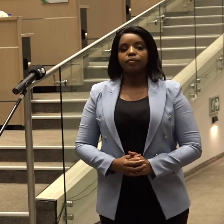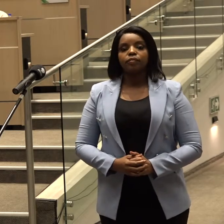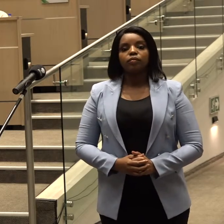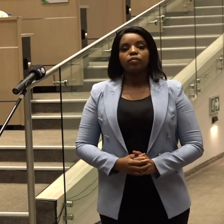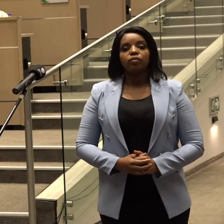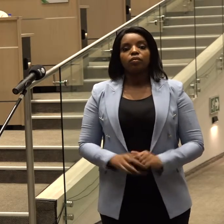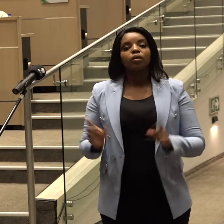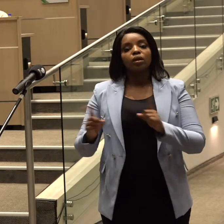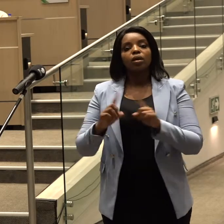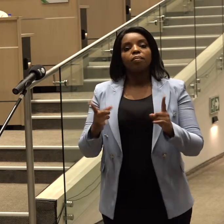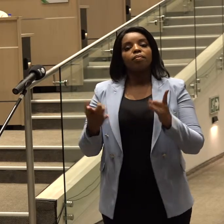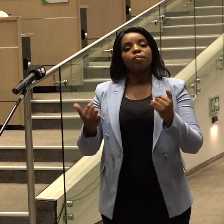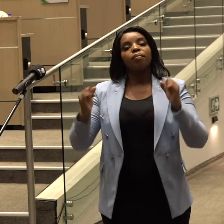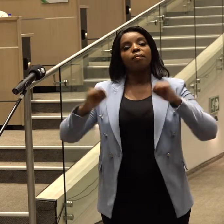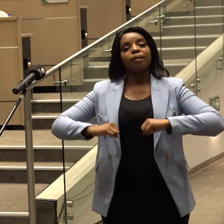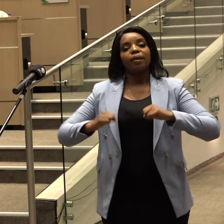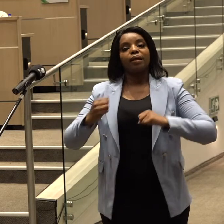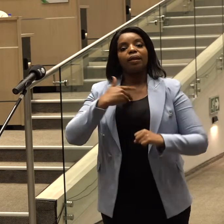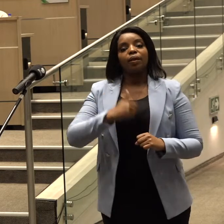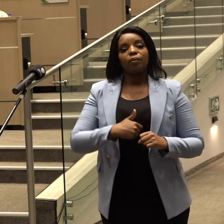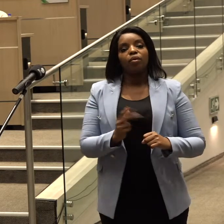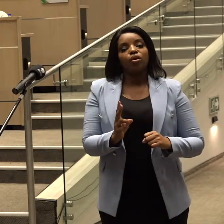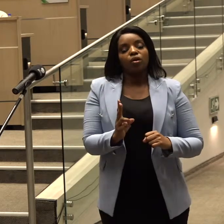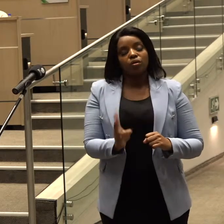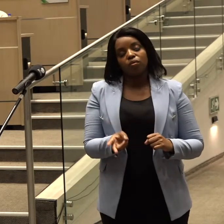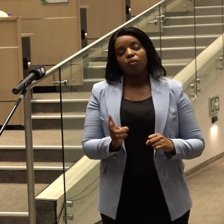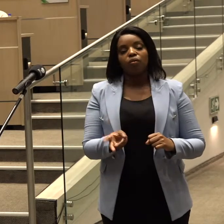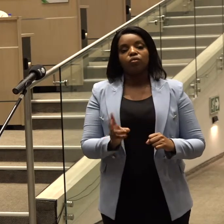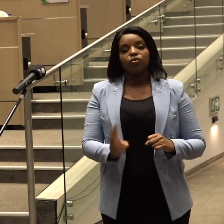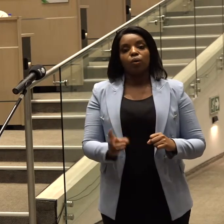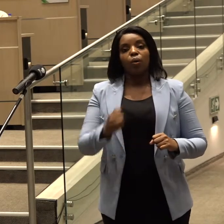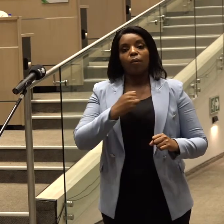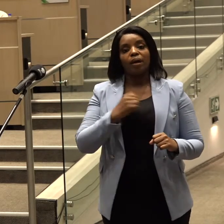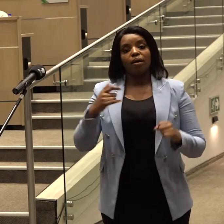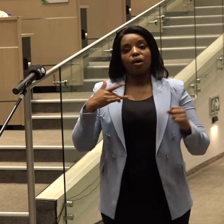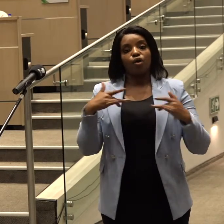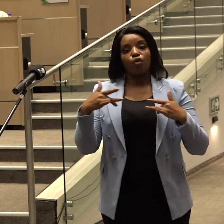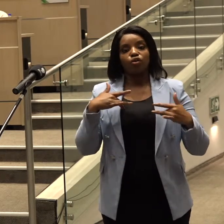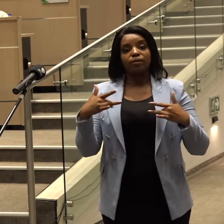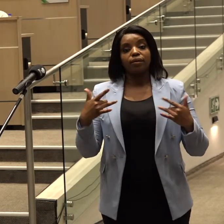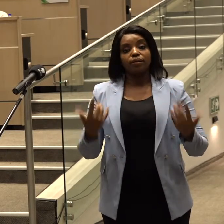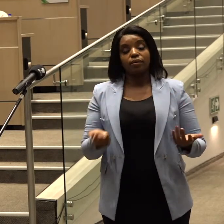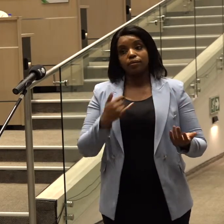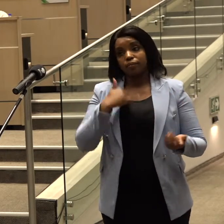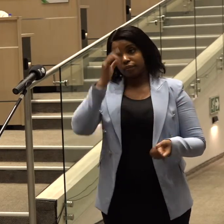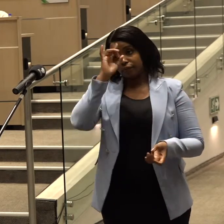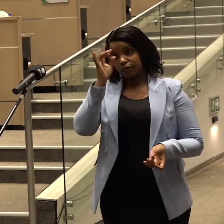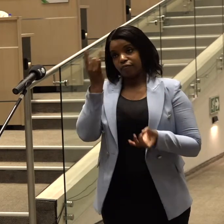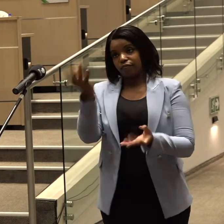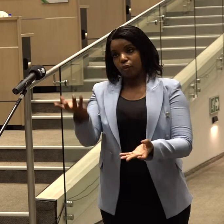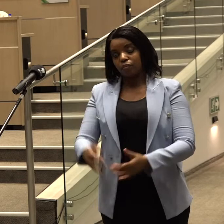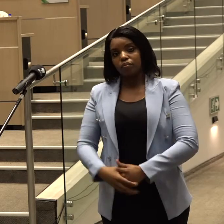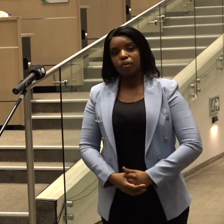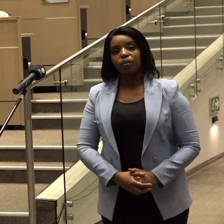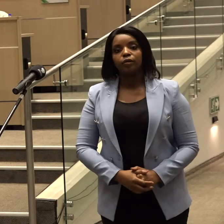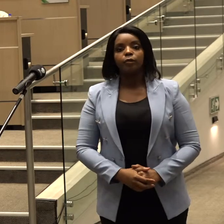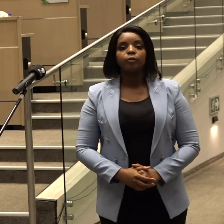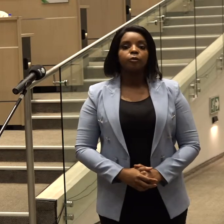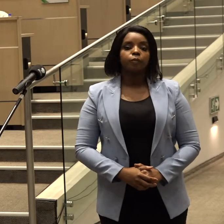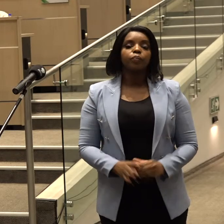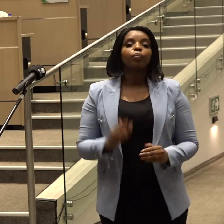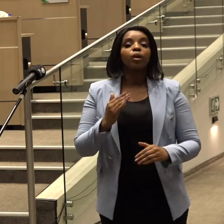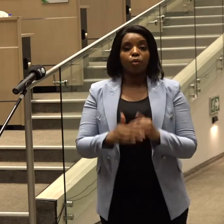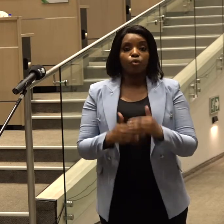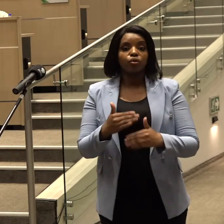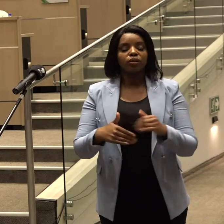allow me to also submit my concerns in a process I am aware